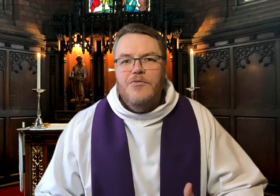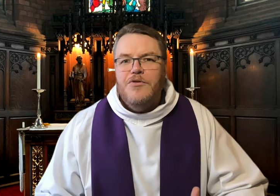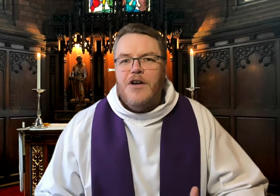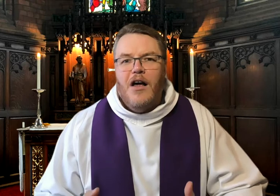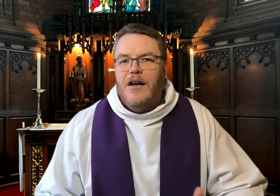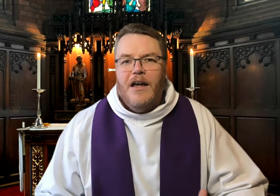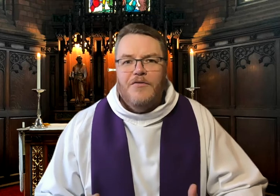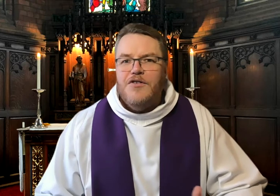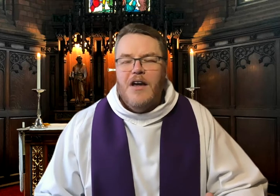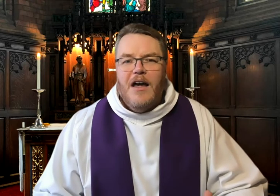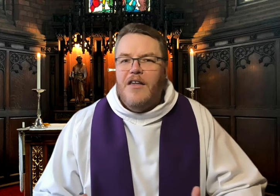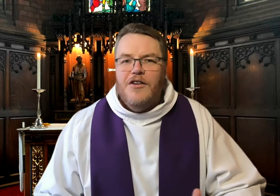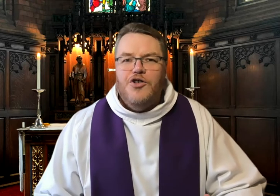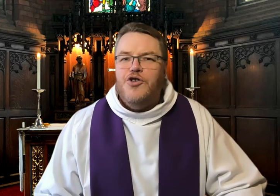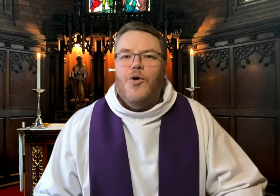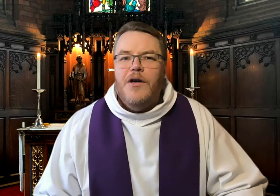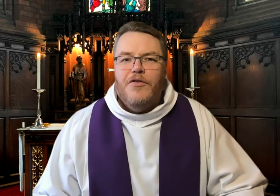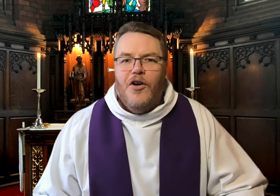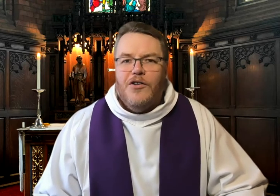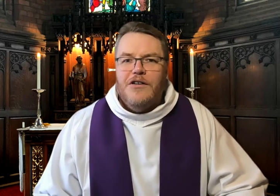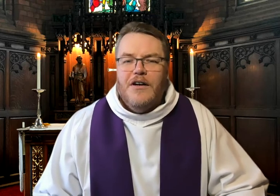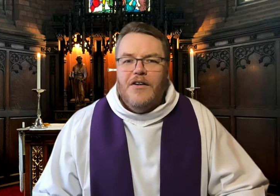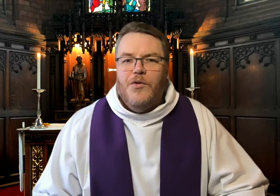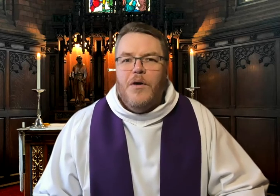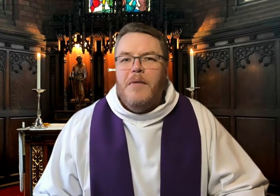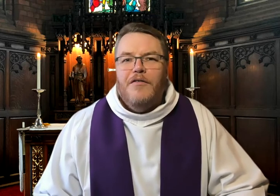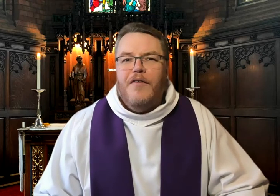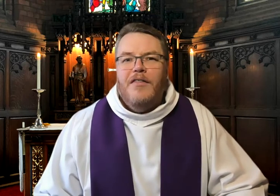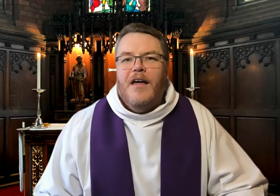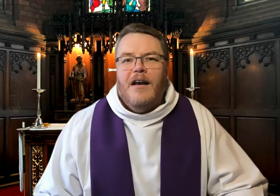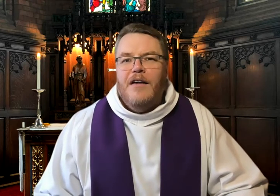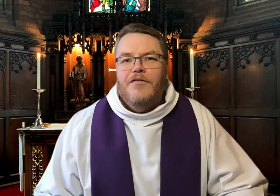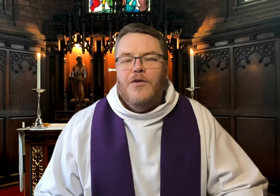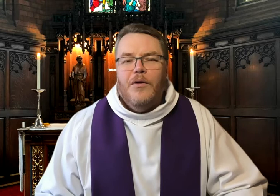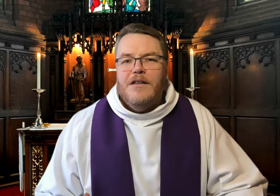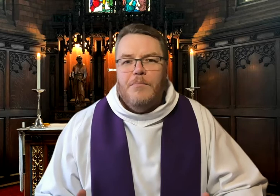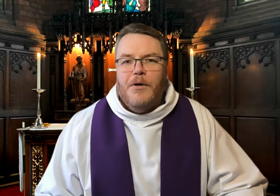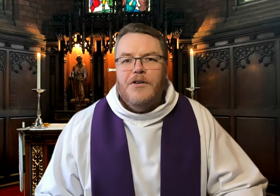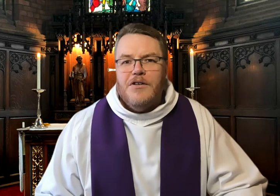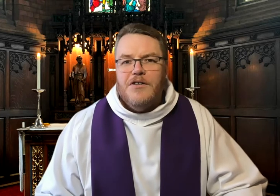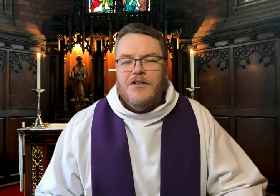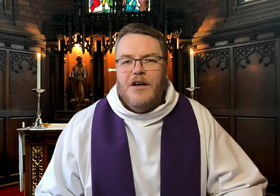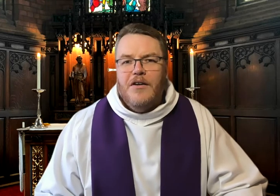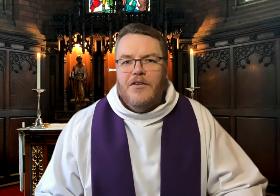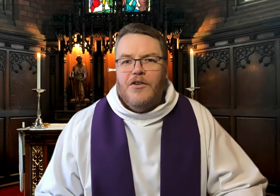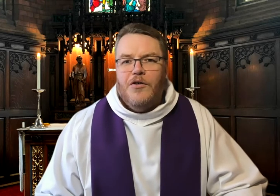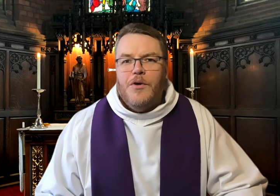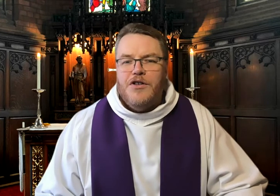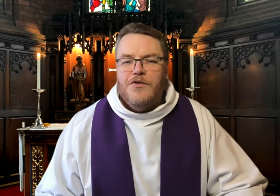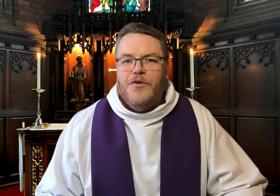lose our lives in the joy of God, that we might find that life in all its abundance that God wishes for